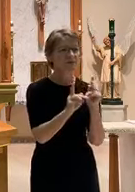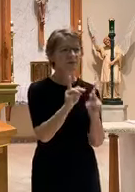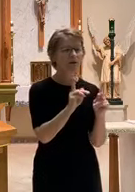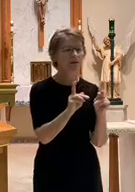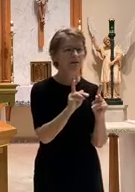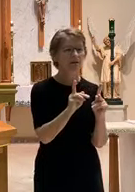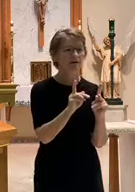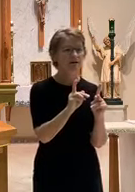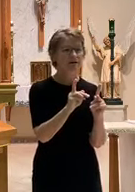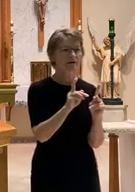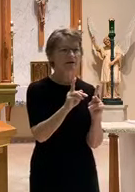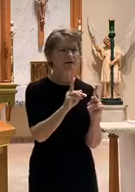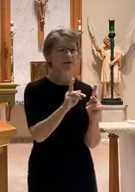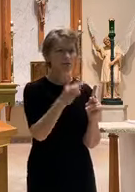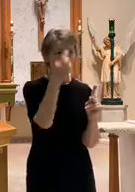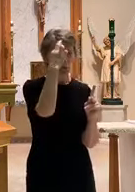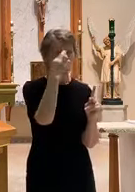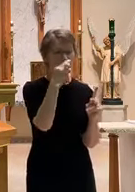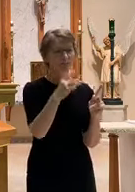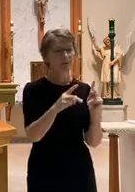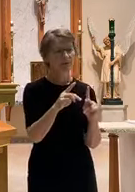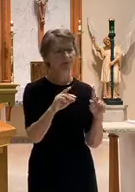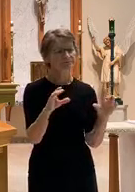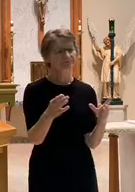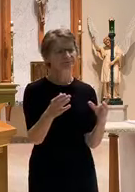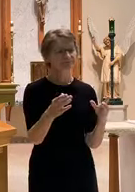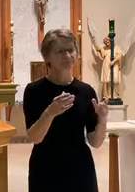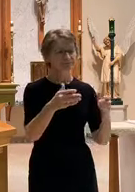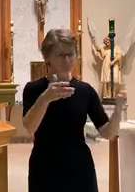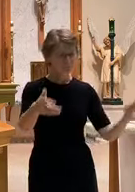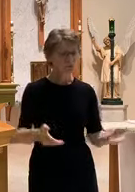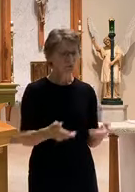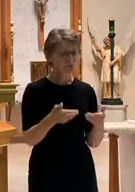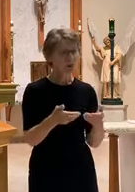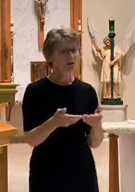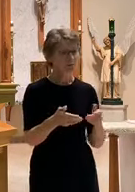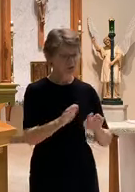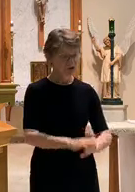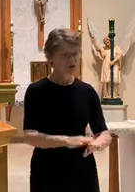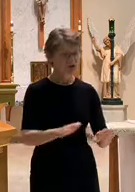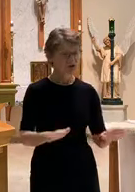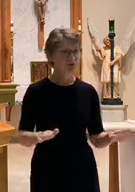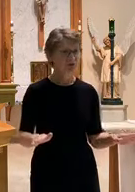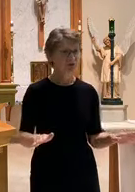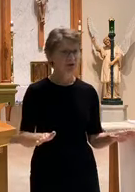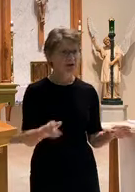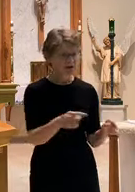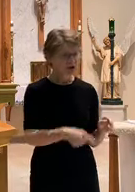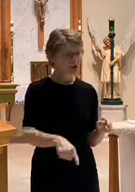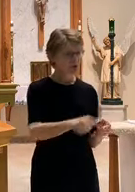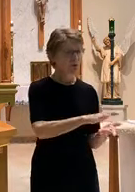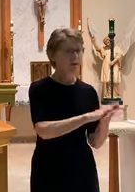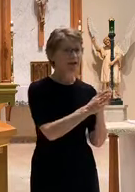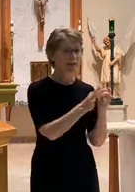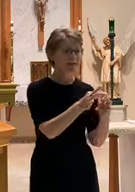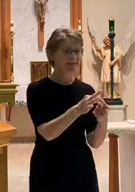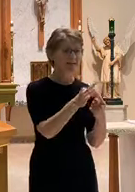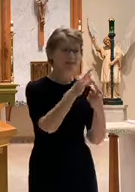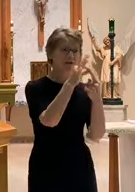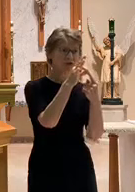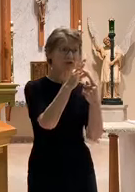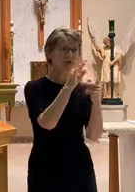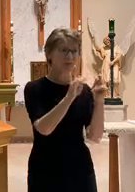And that is a time when we welcome a child into the body of Christ, into the chosen people, through that